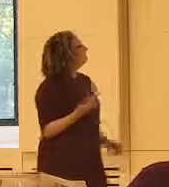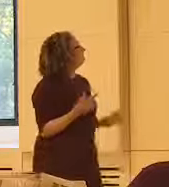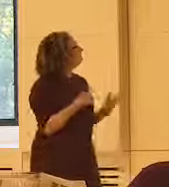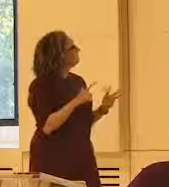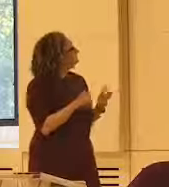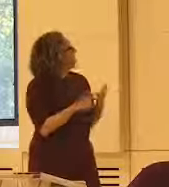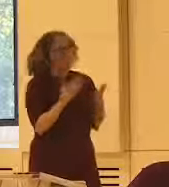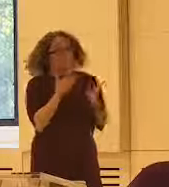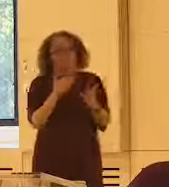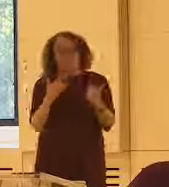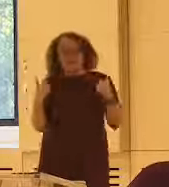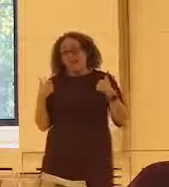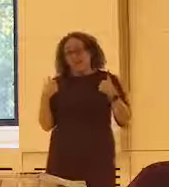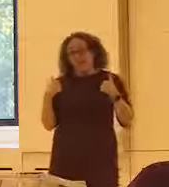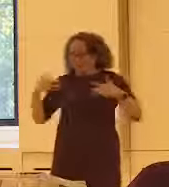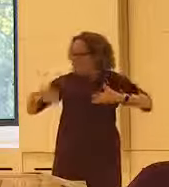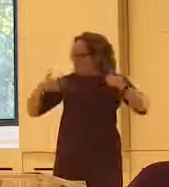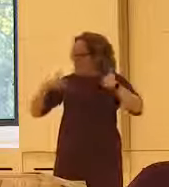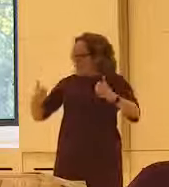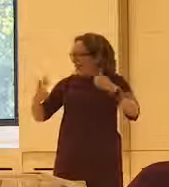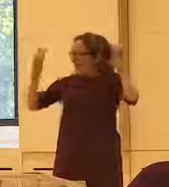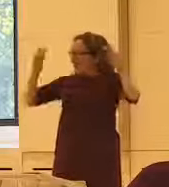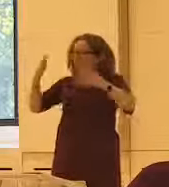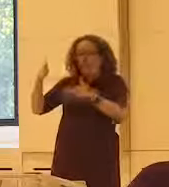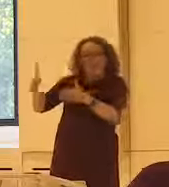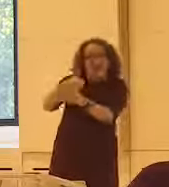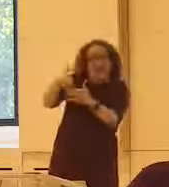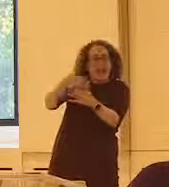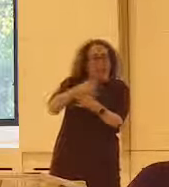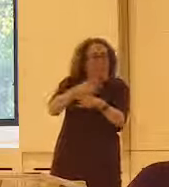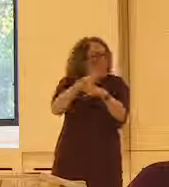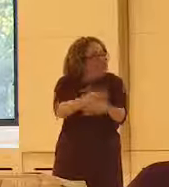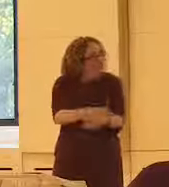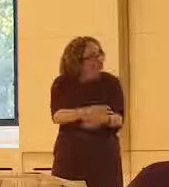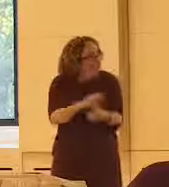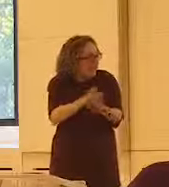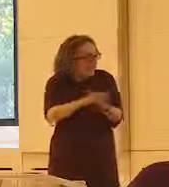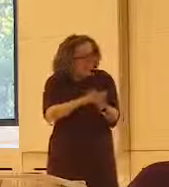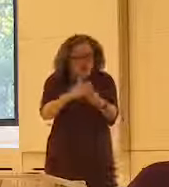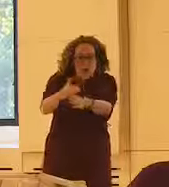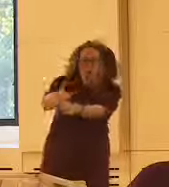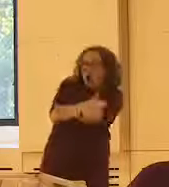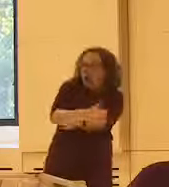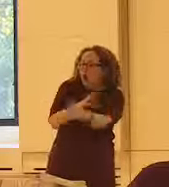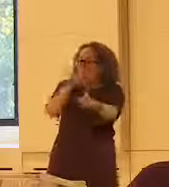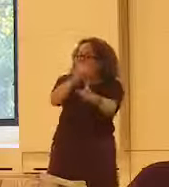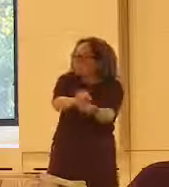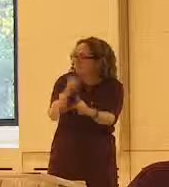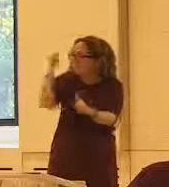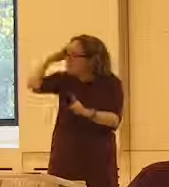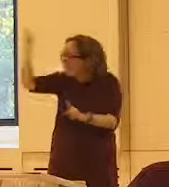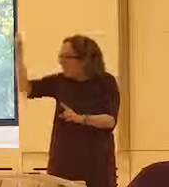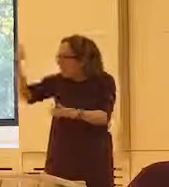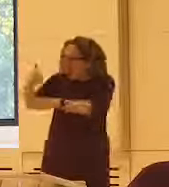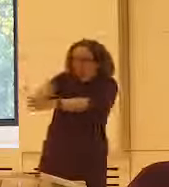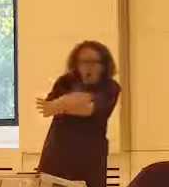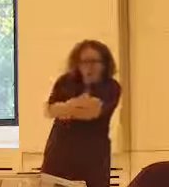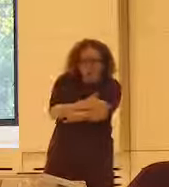lots of first stop provision people can access through BSL.